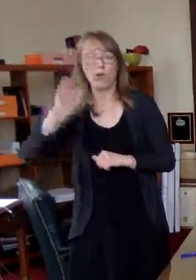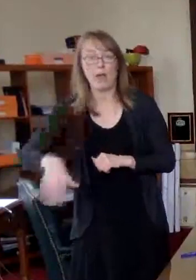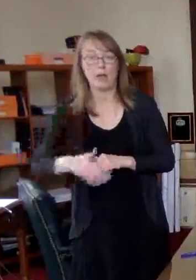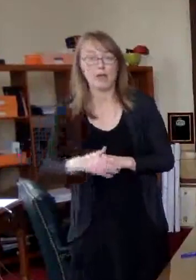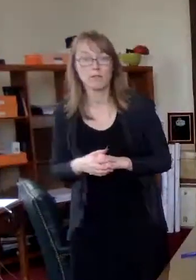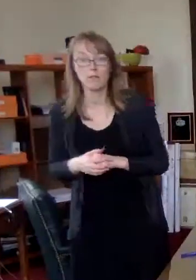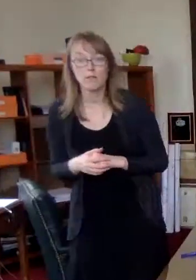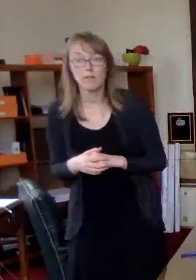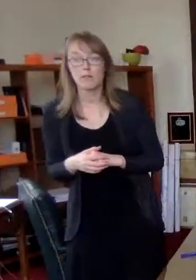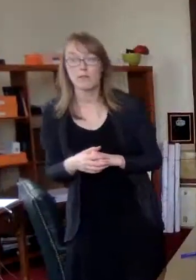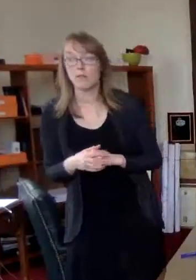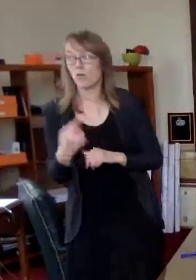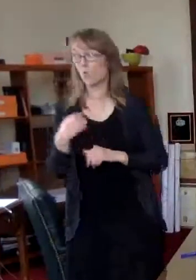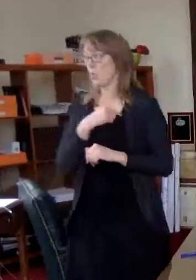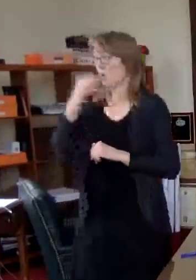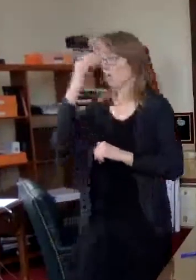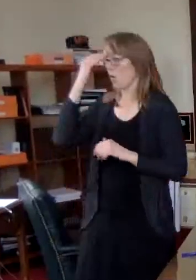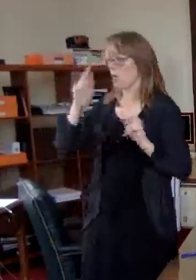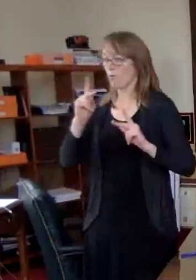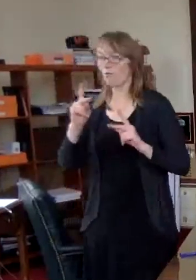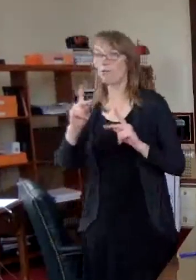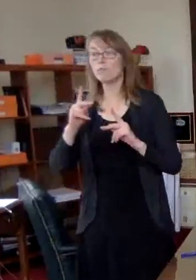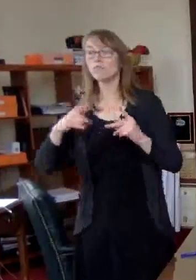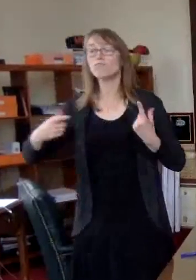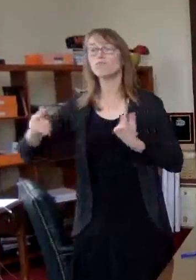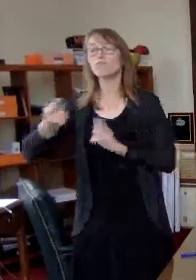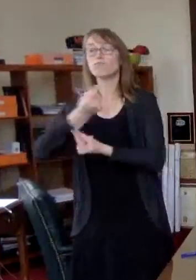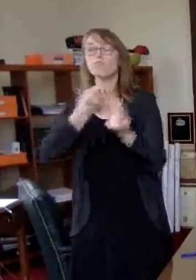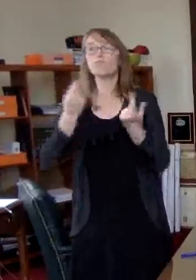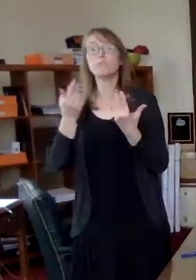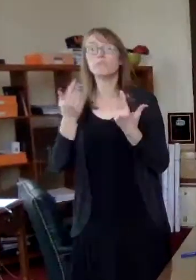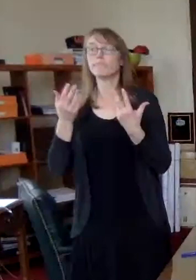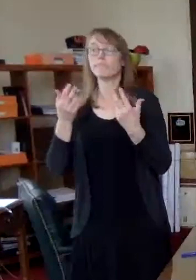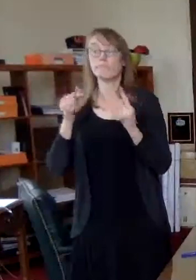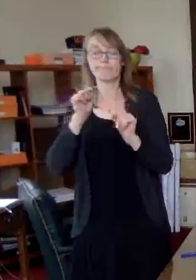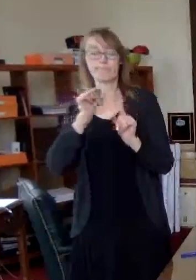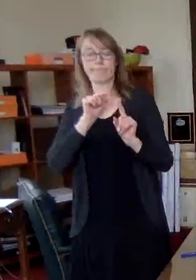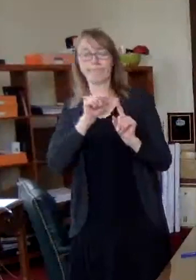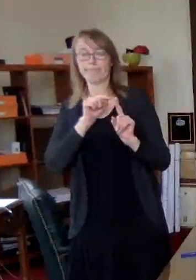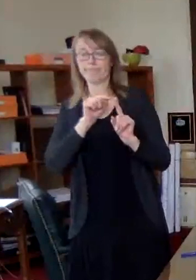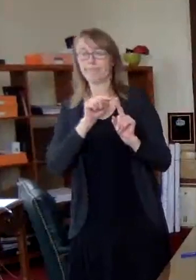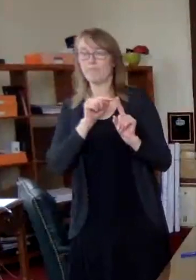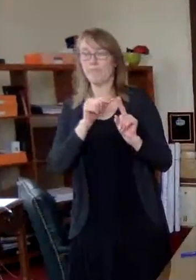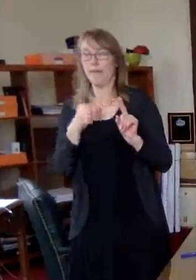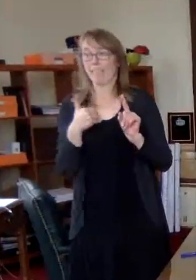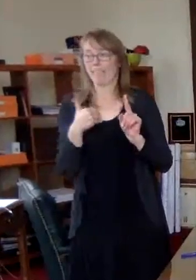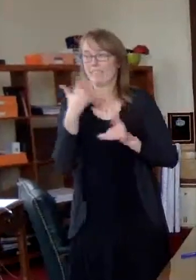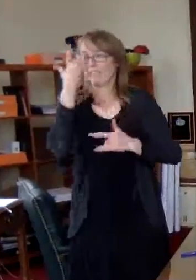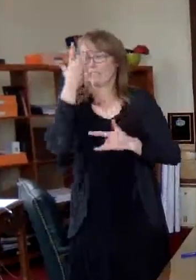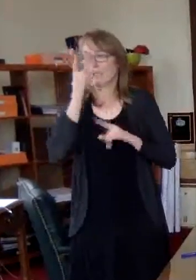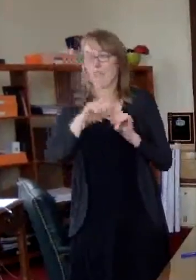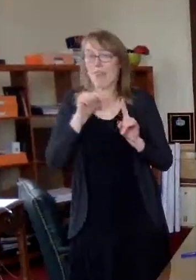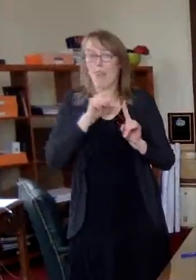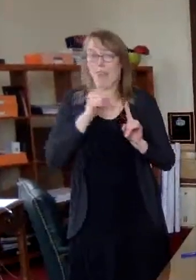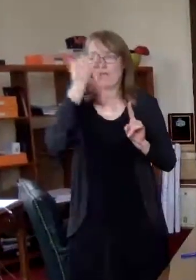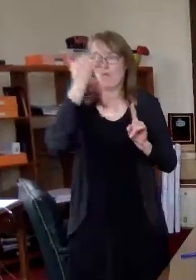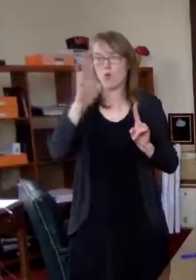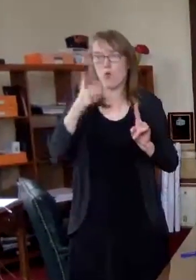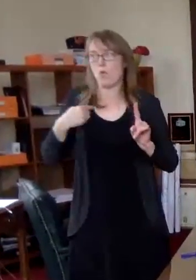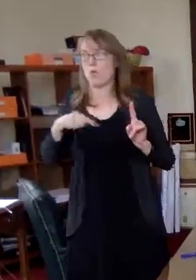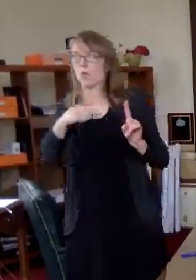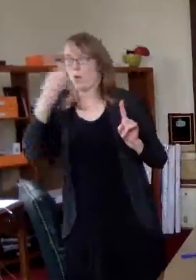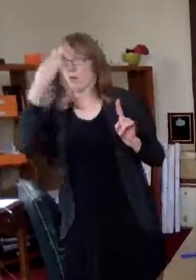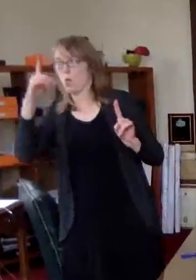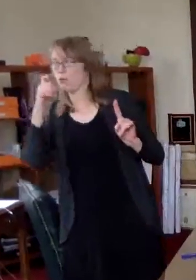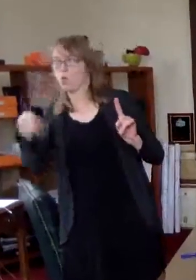security. Here, where I'm standing right here, we have the interpreter who's standing at probably 8 feet behind me here, and we have a couple of